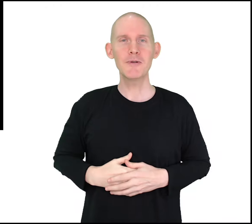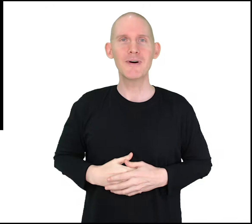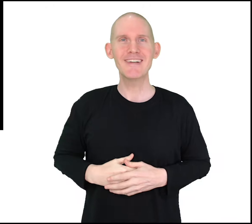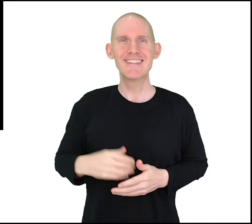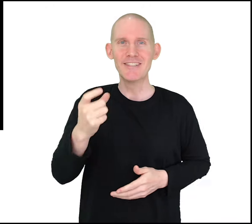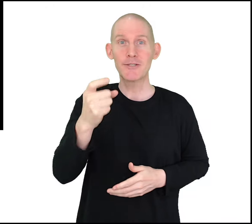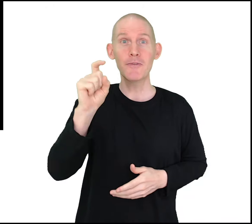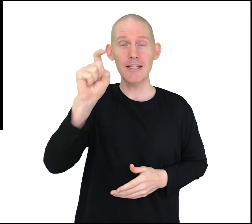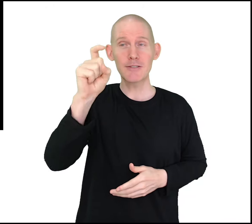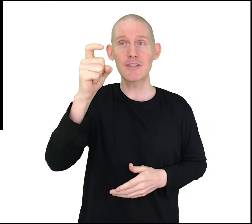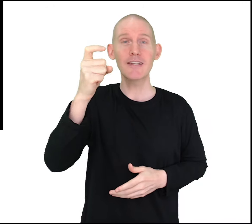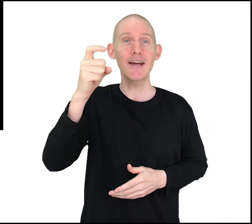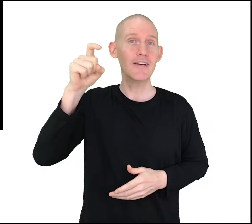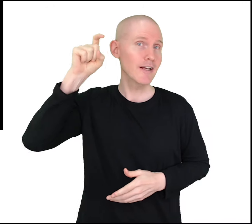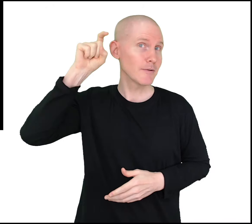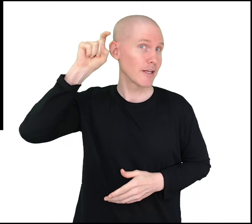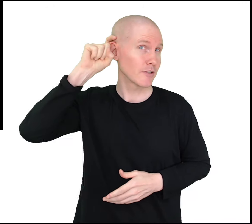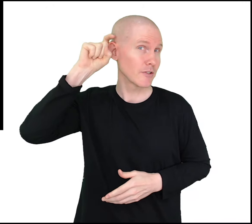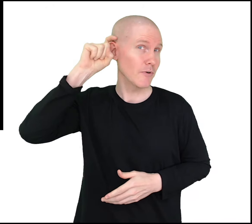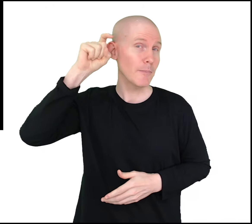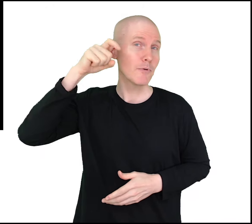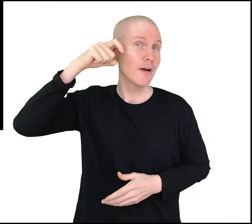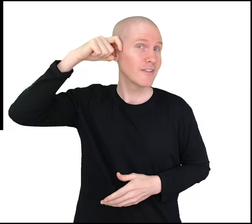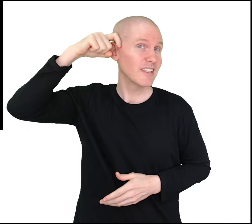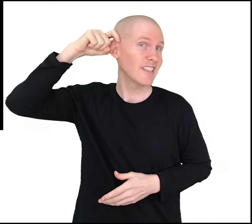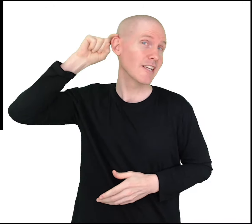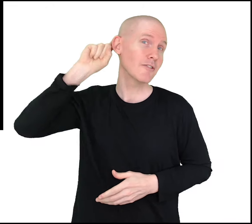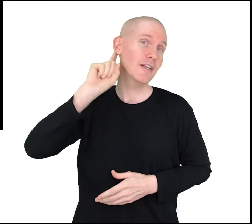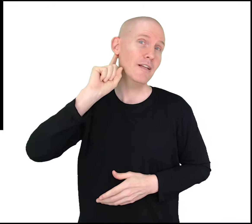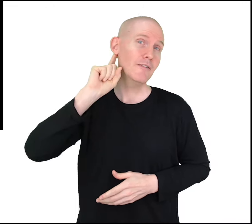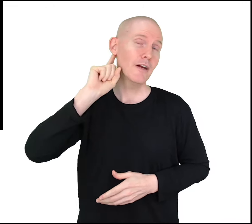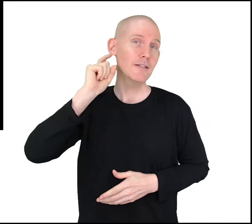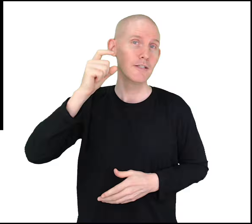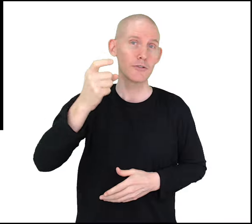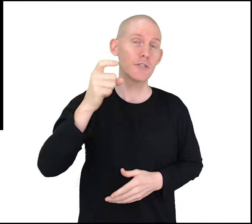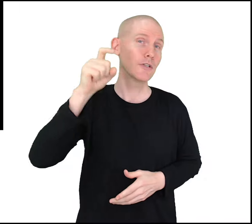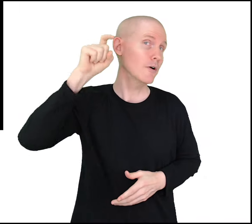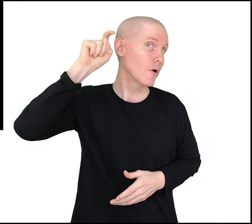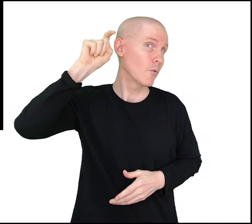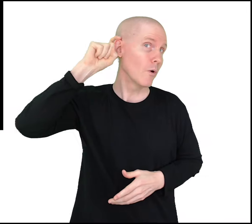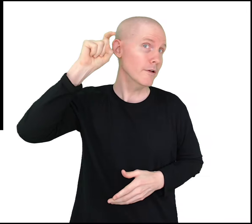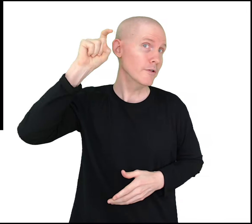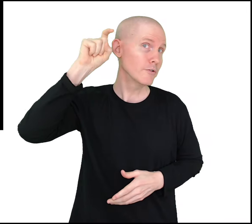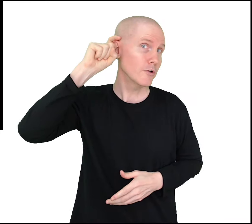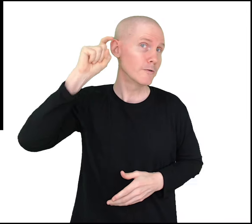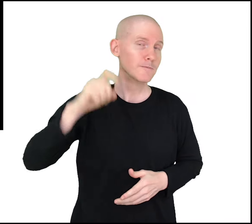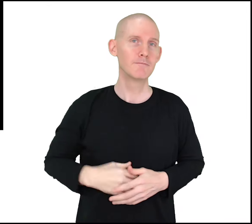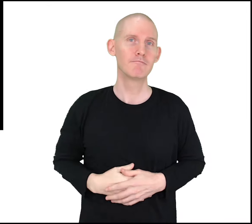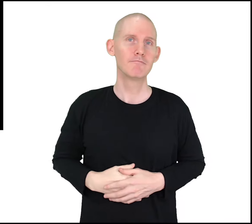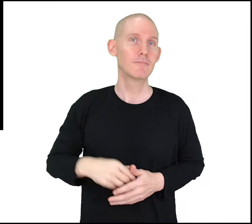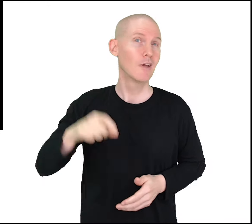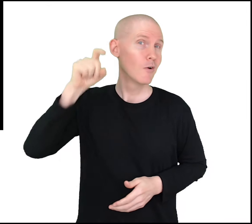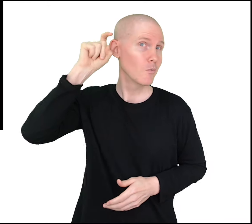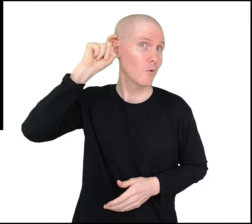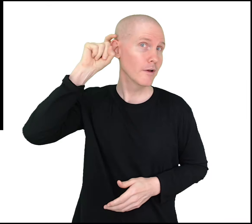was. So that's the sign, right? Like there's a wraparound hearing aid, right? So just go 1, 2. 1,